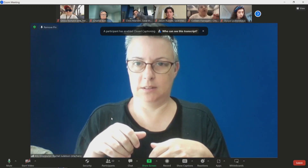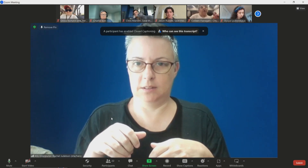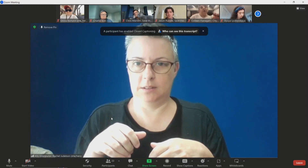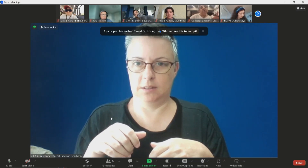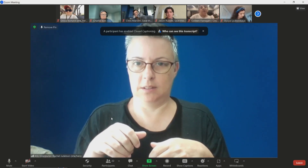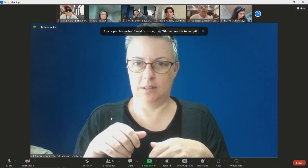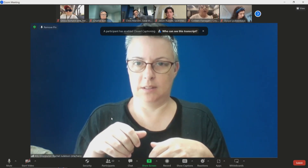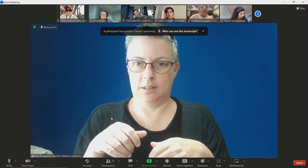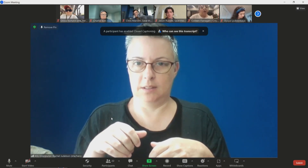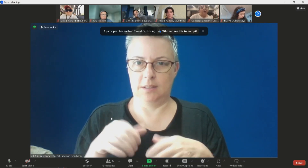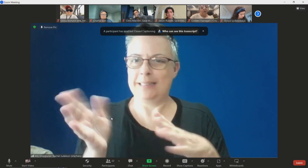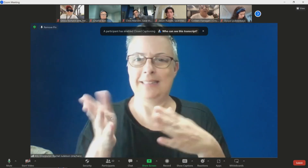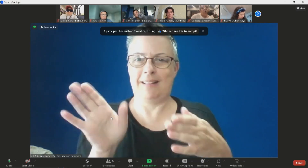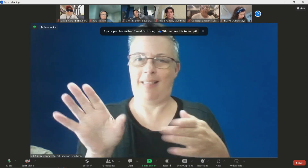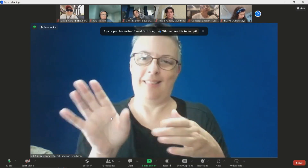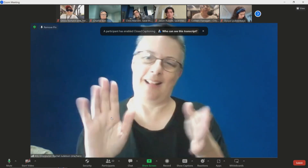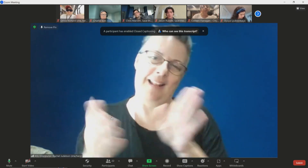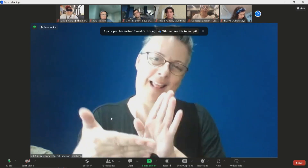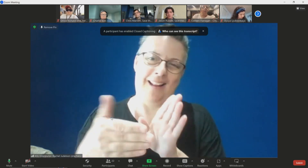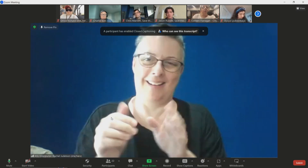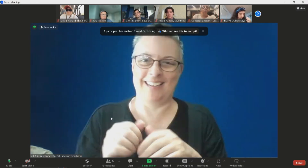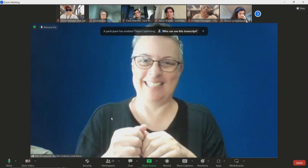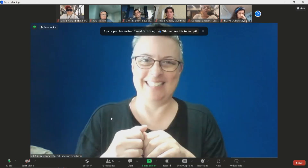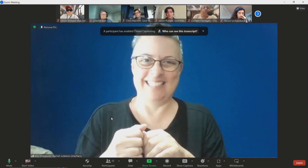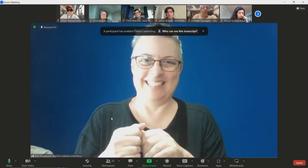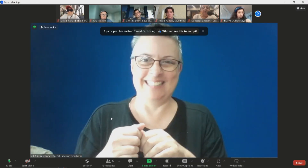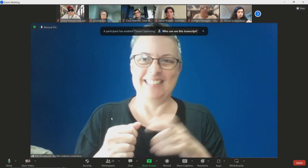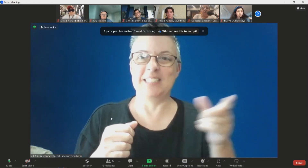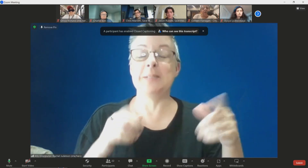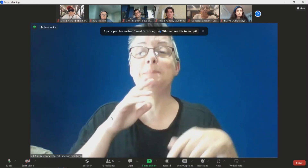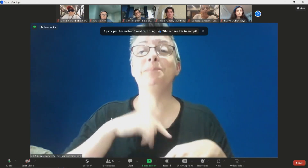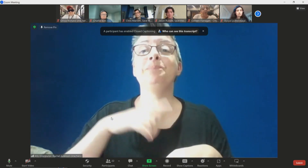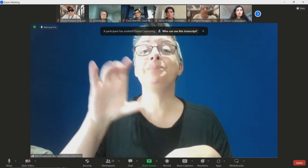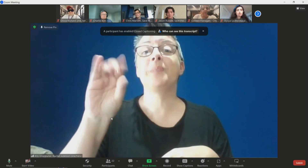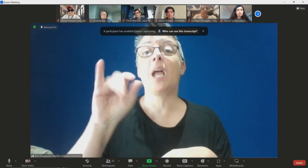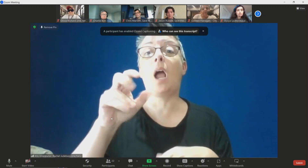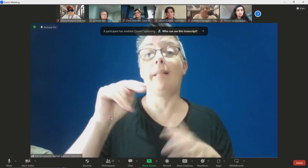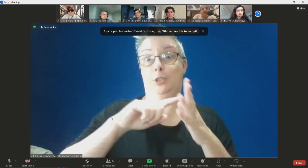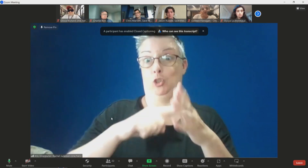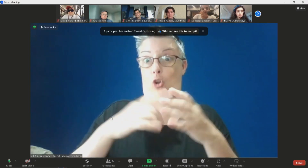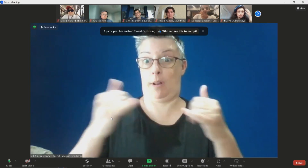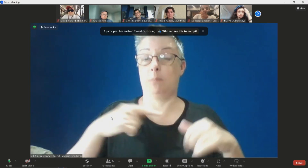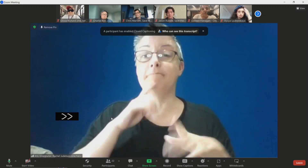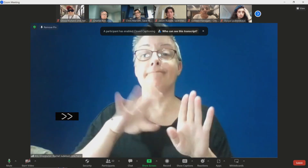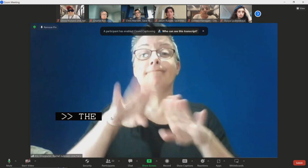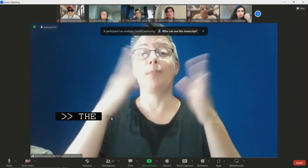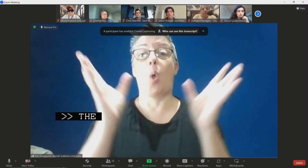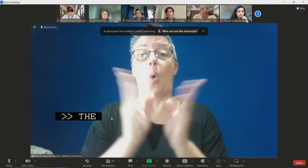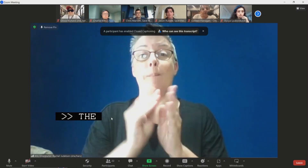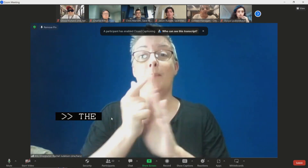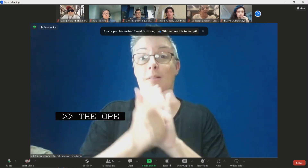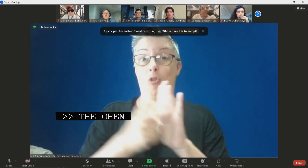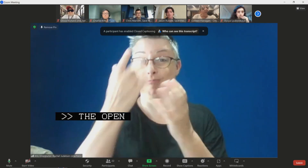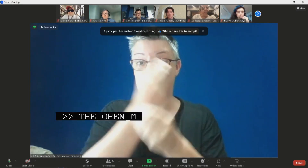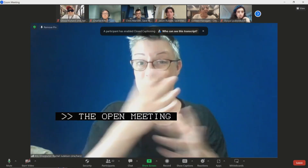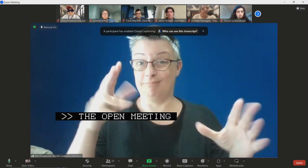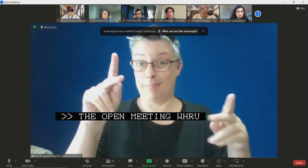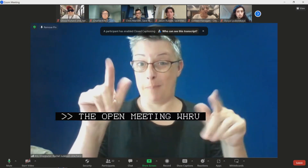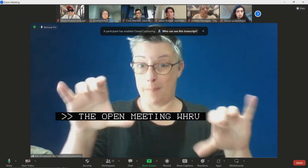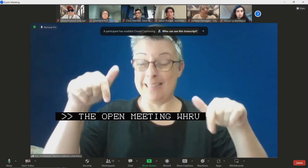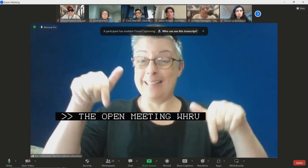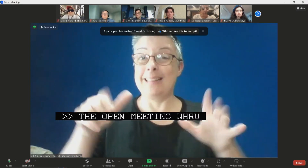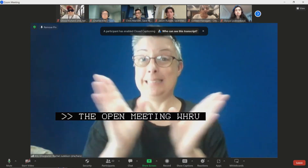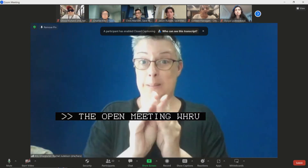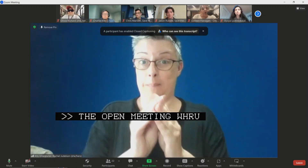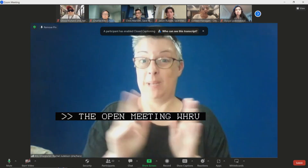Okay. The open meeting law requires that I notify the public that this meeting is being recorded. Therefore, please be